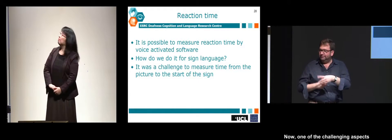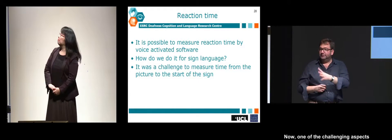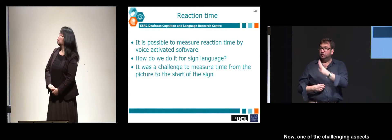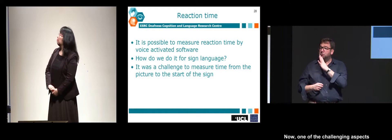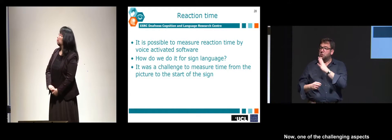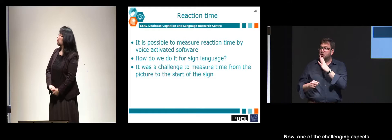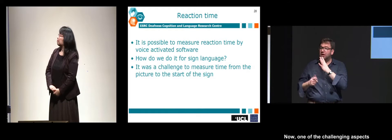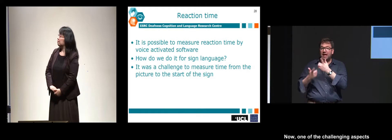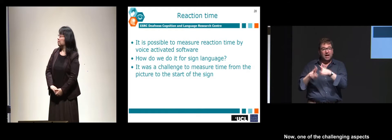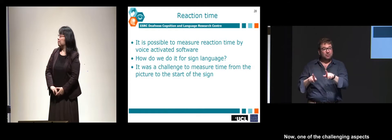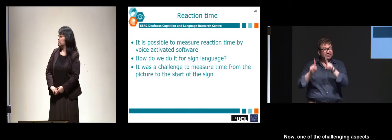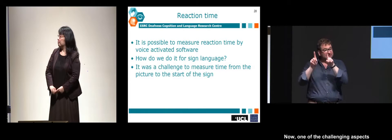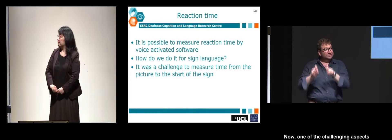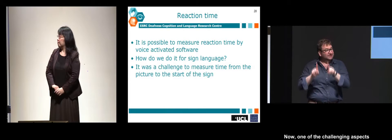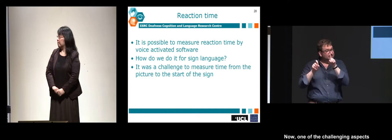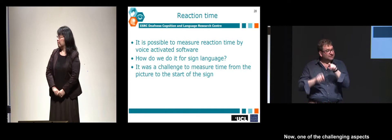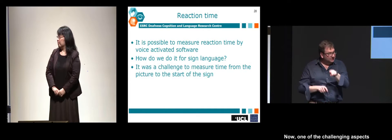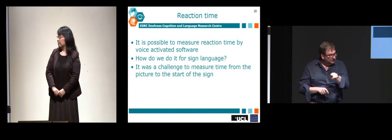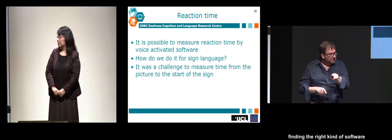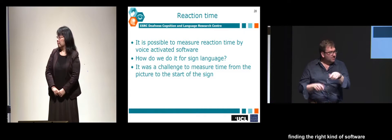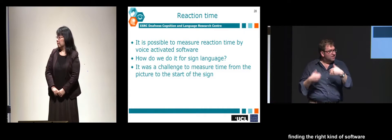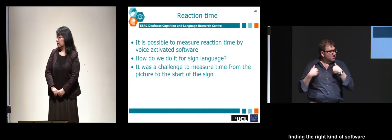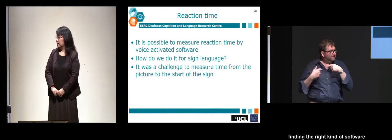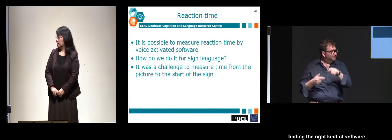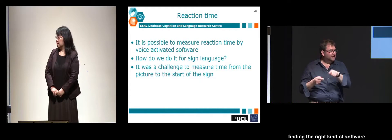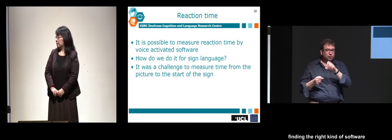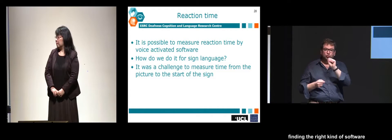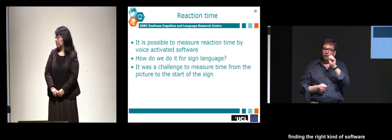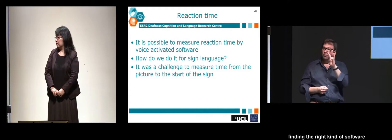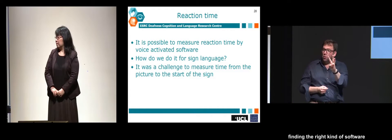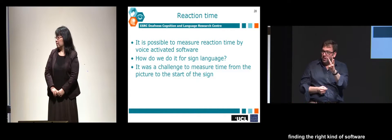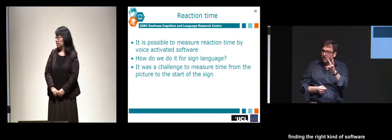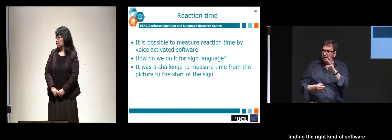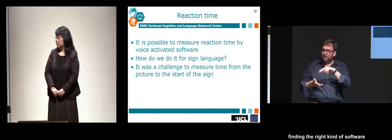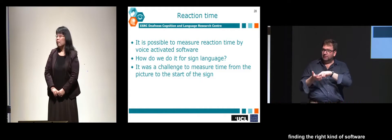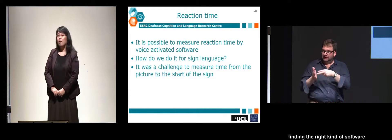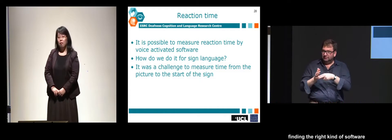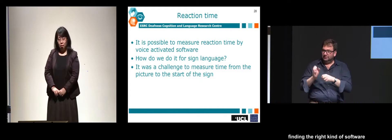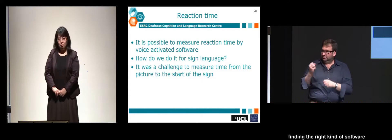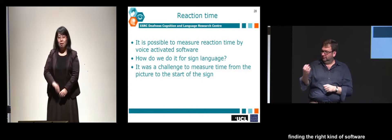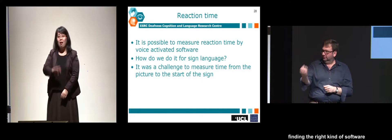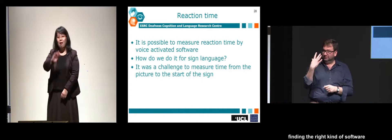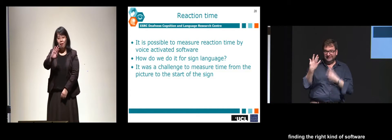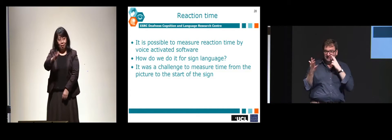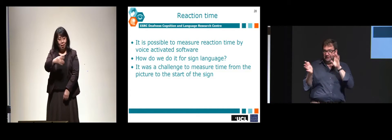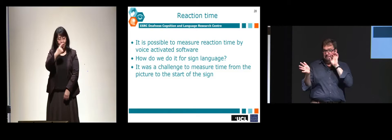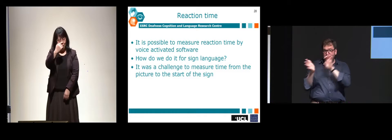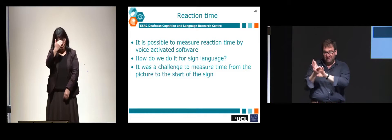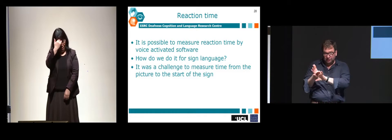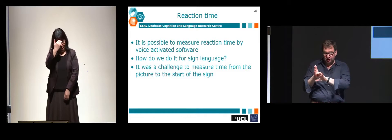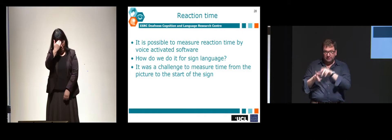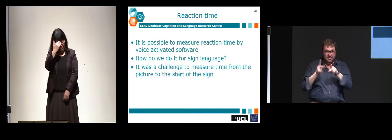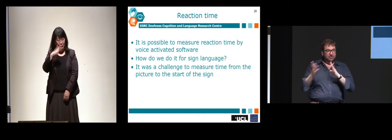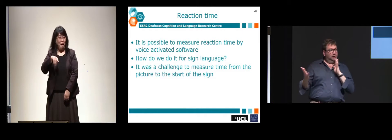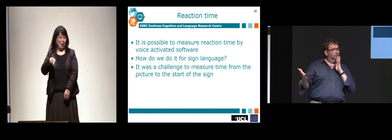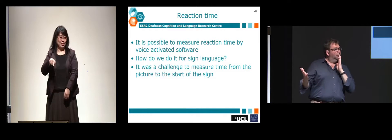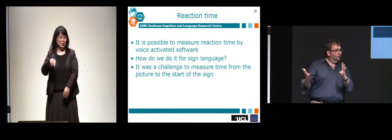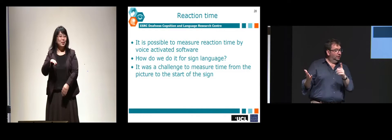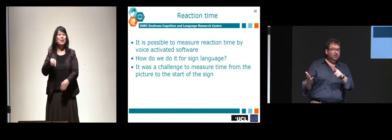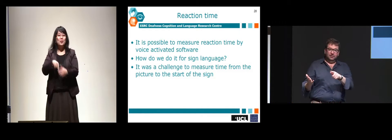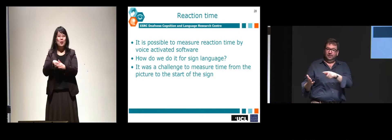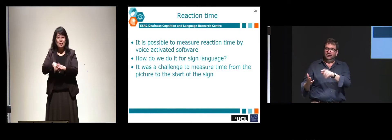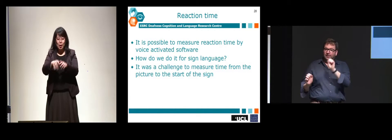one of the challenging aspects of this research is finding the right kind of software that will allow me to code their